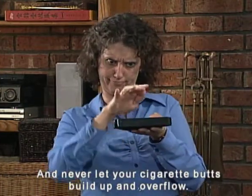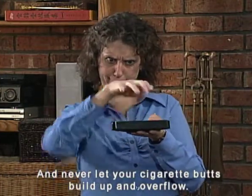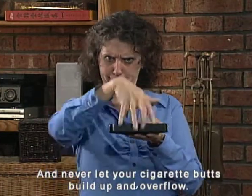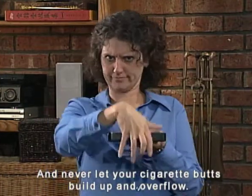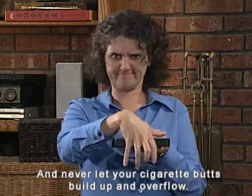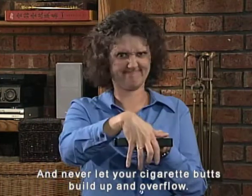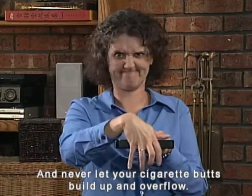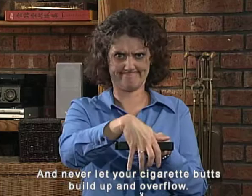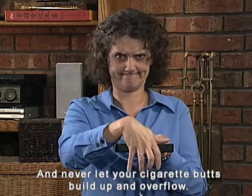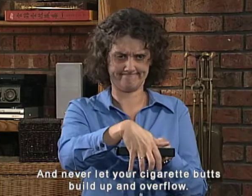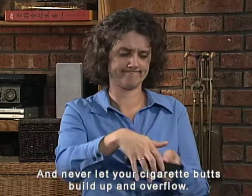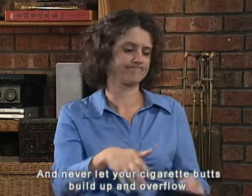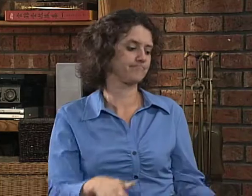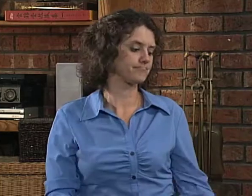and overflow.